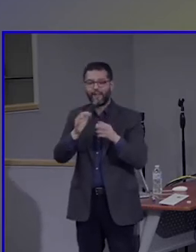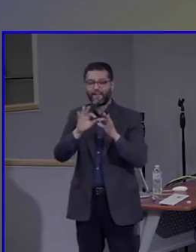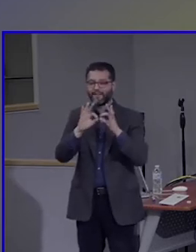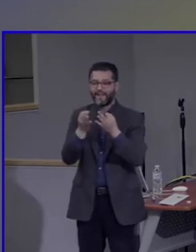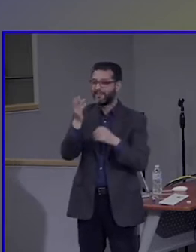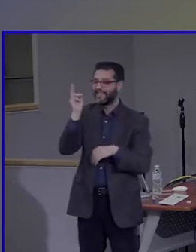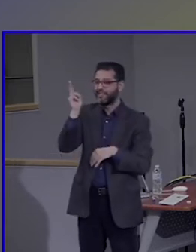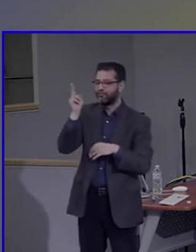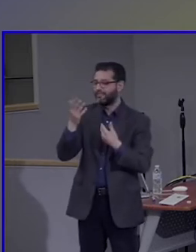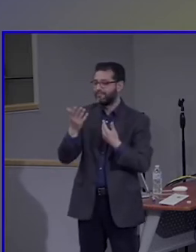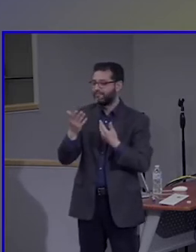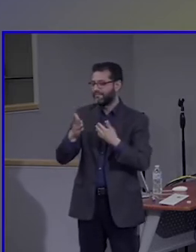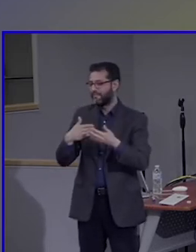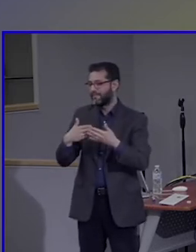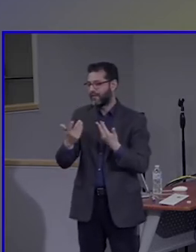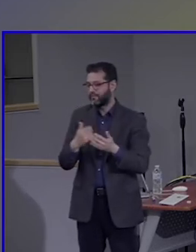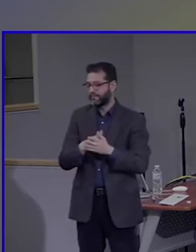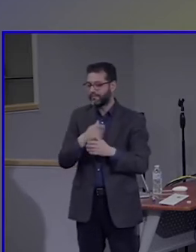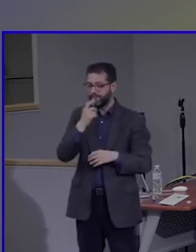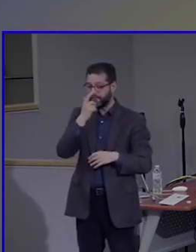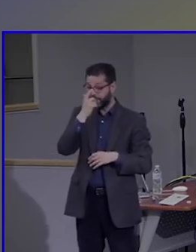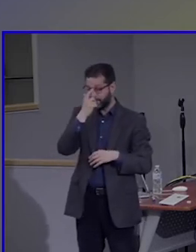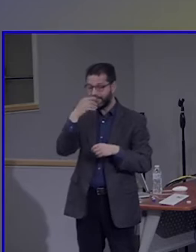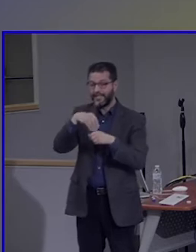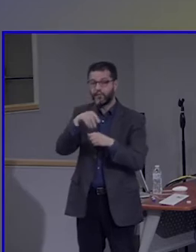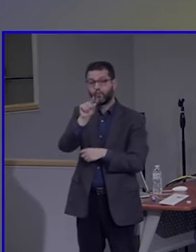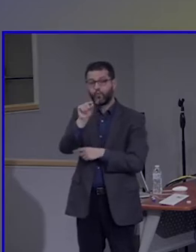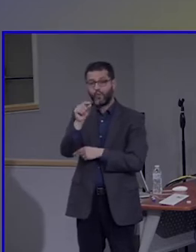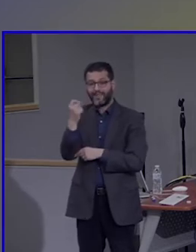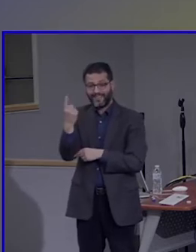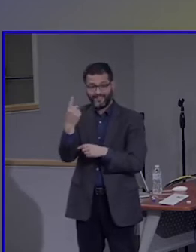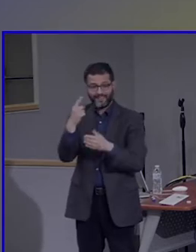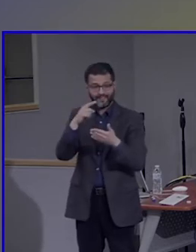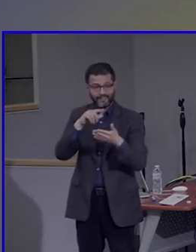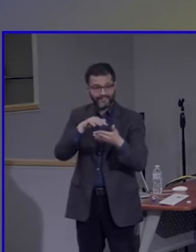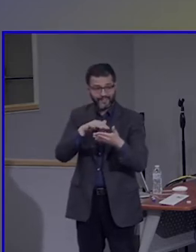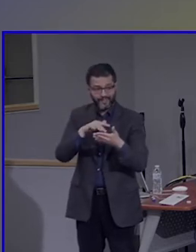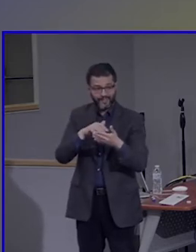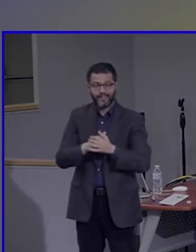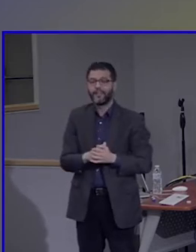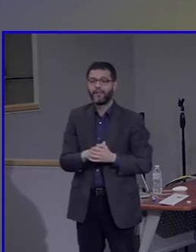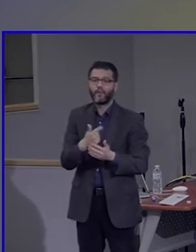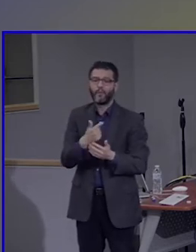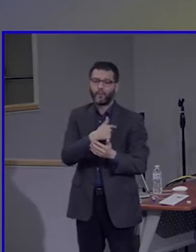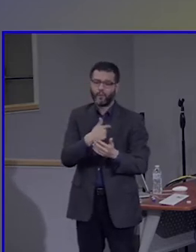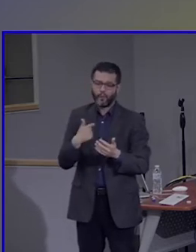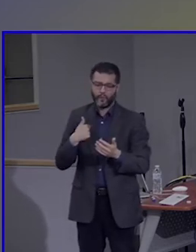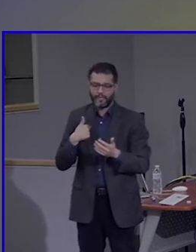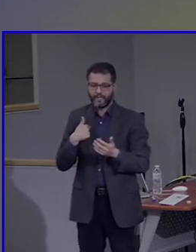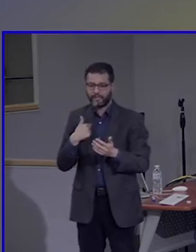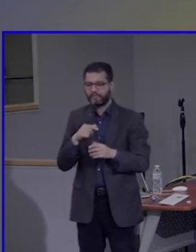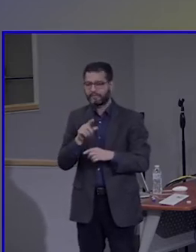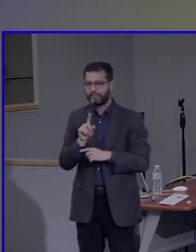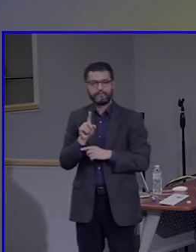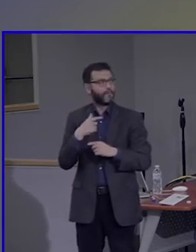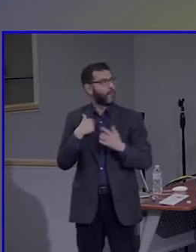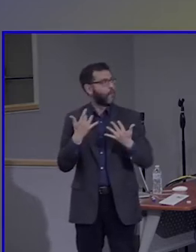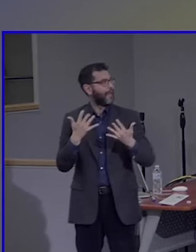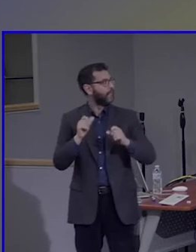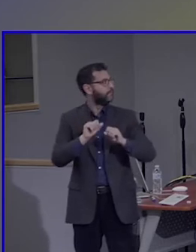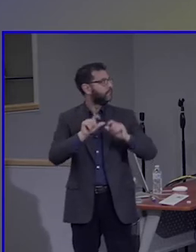outcome in a 2011 study we examined to show